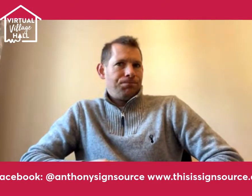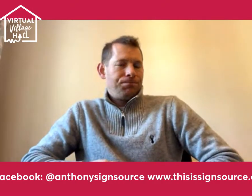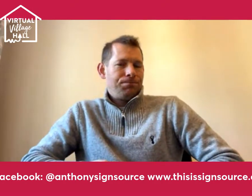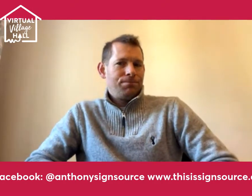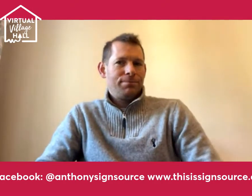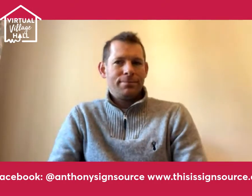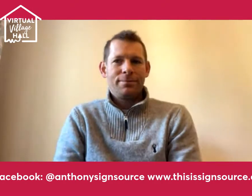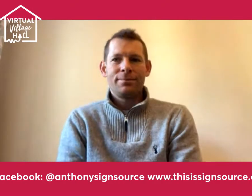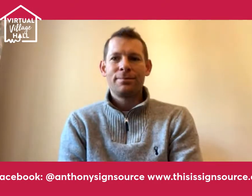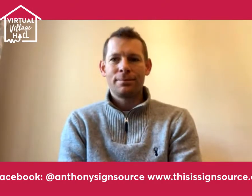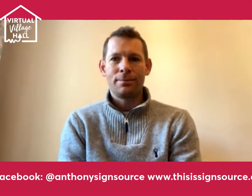big.